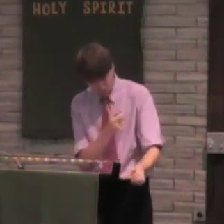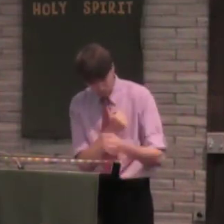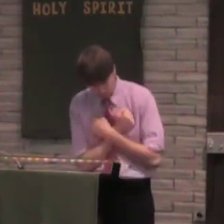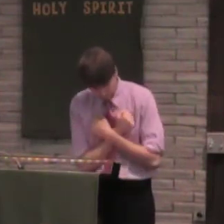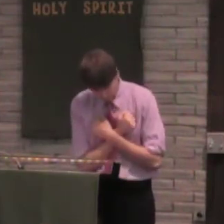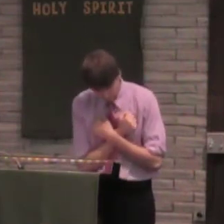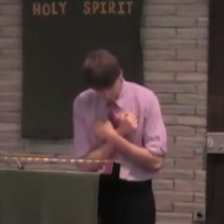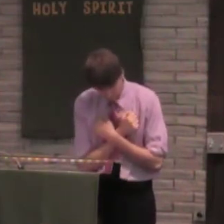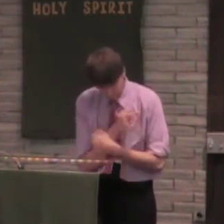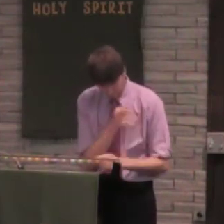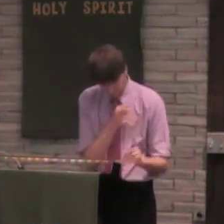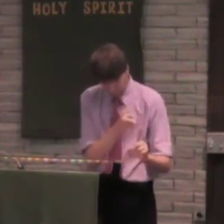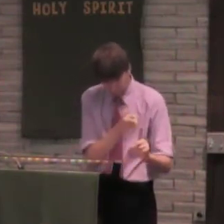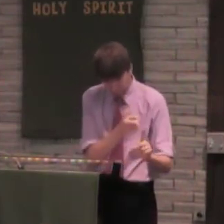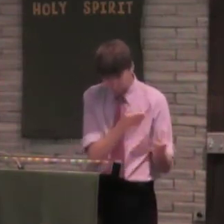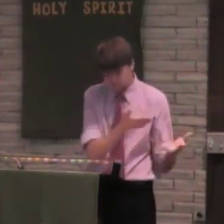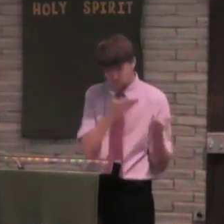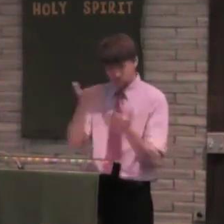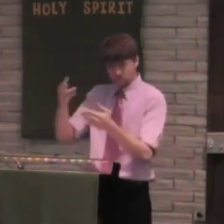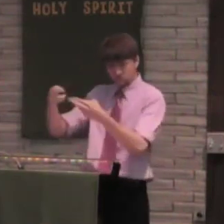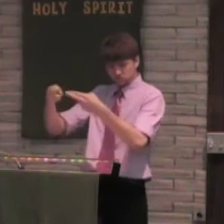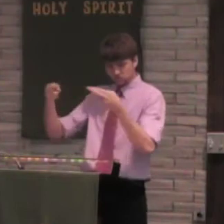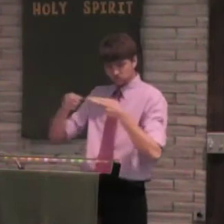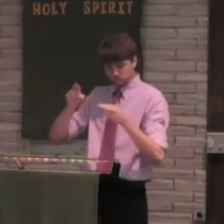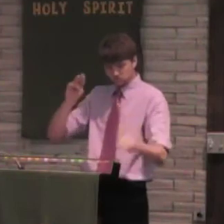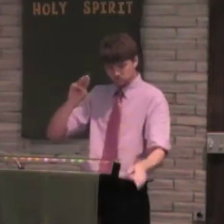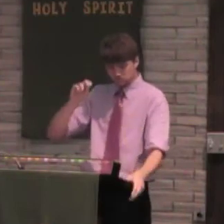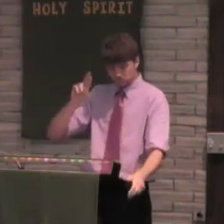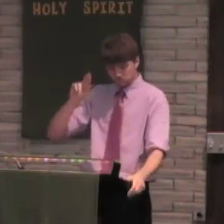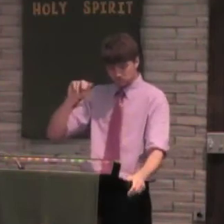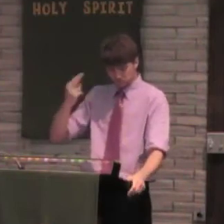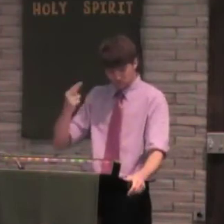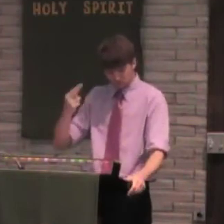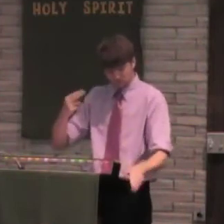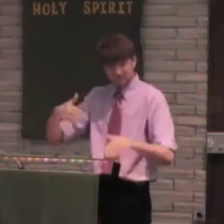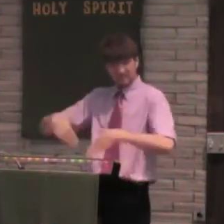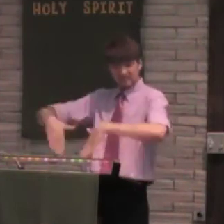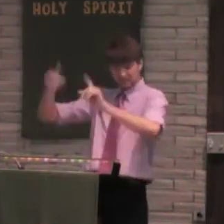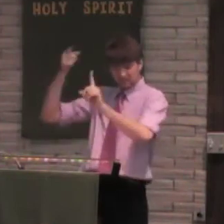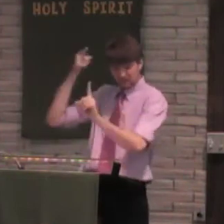you love, and go to the region of Moriah.